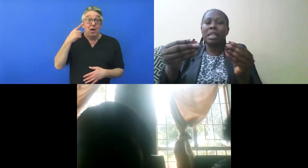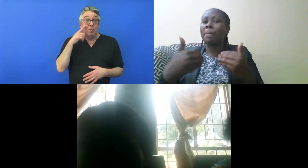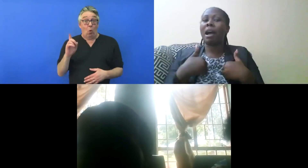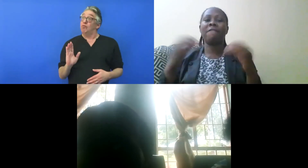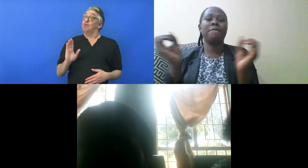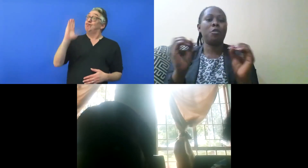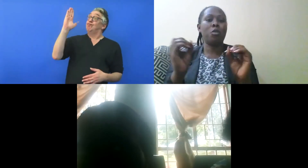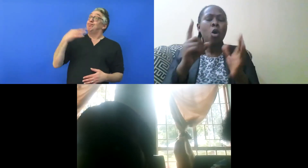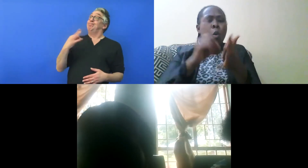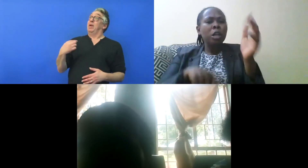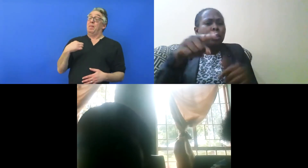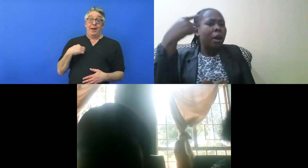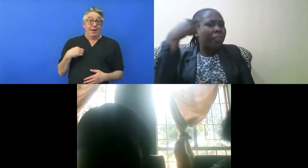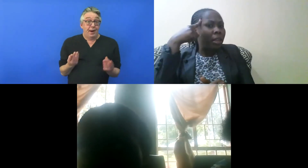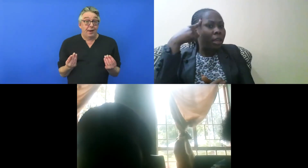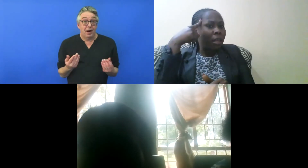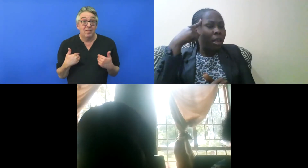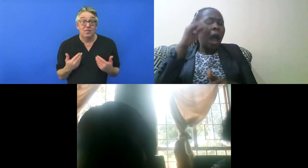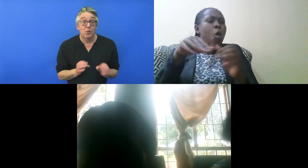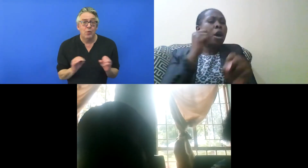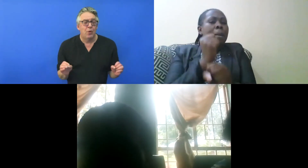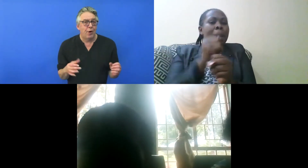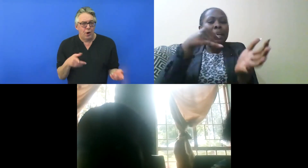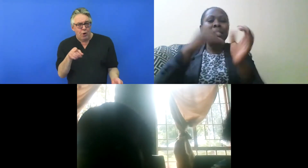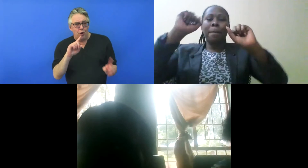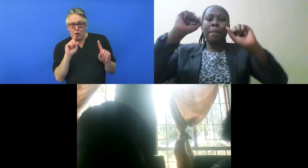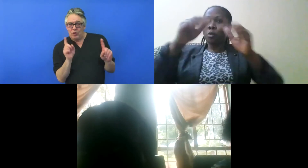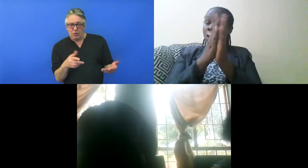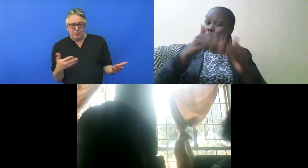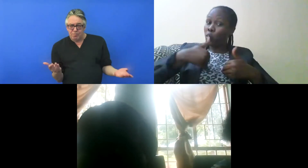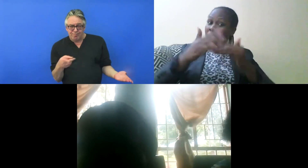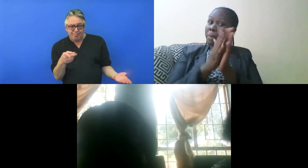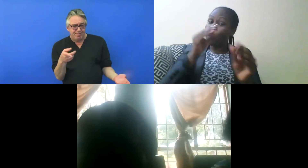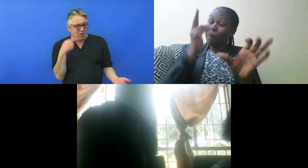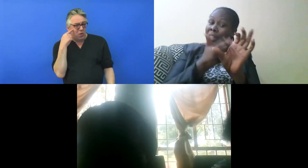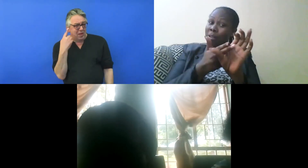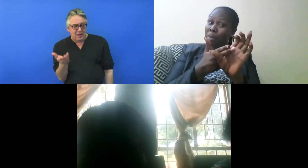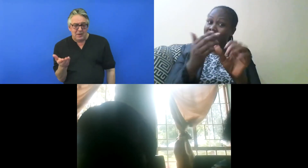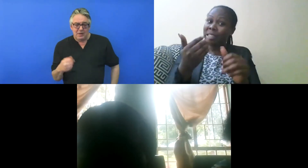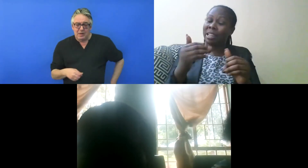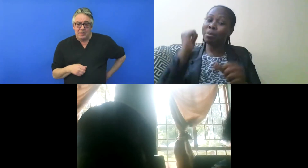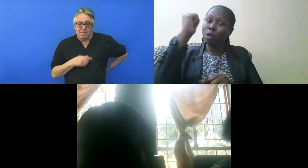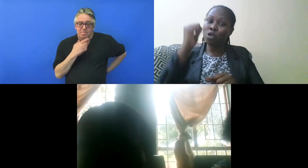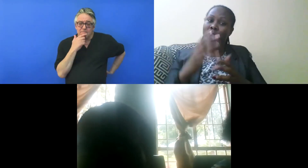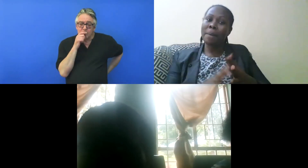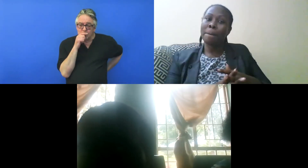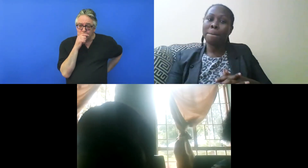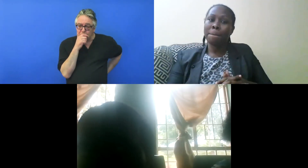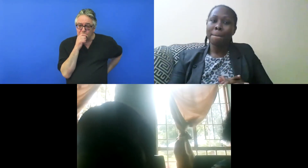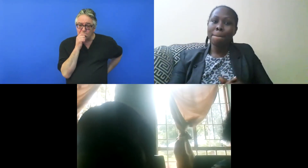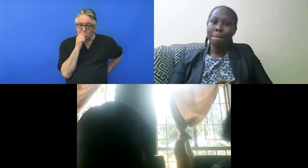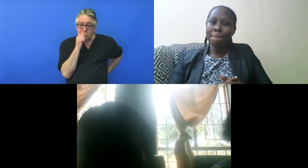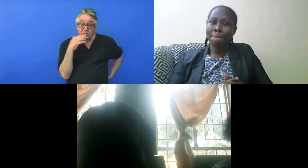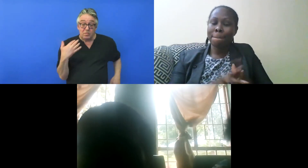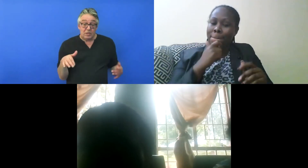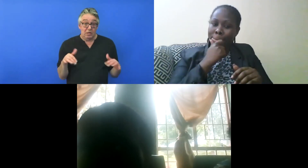we don't have as youth with disabilities. So what's your thinking? What can it be possible? What can be made possible